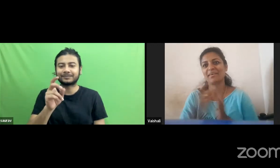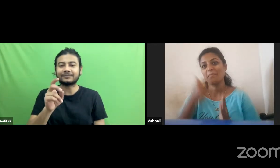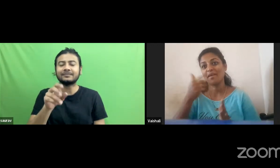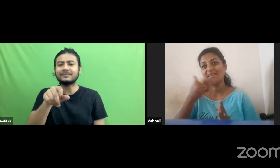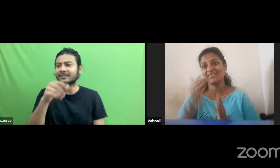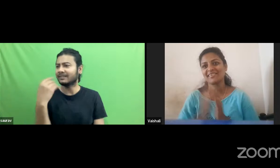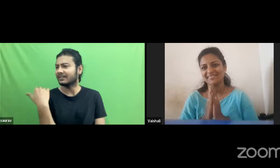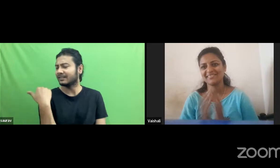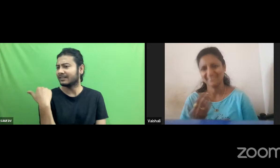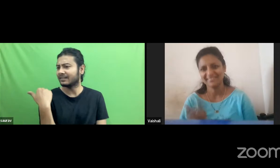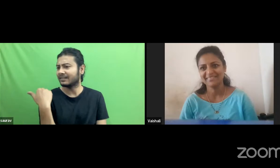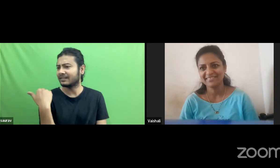Chaturdashi. They can see the recording.